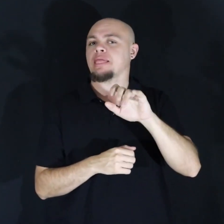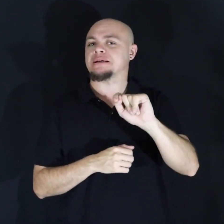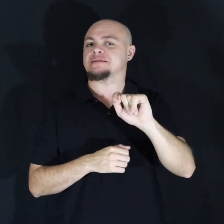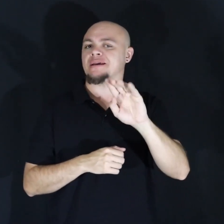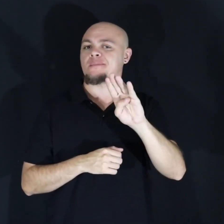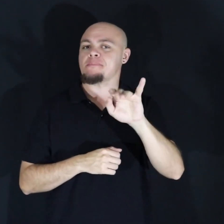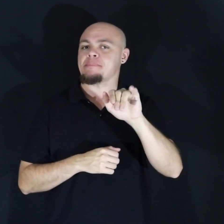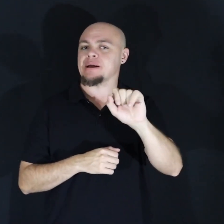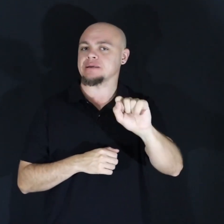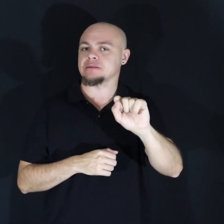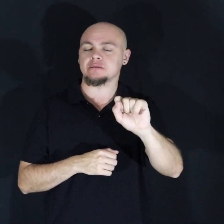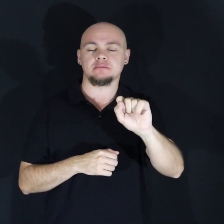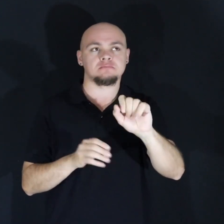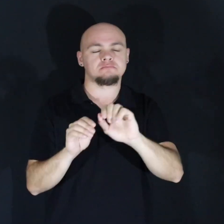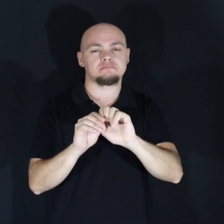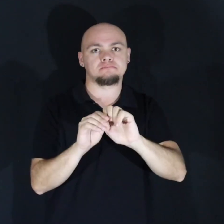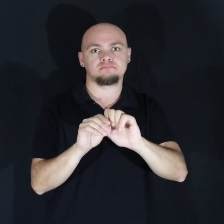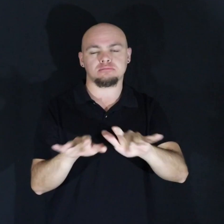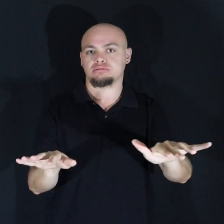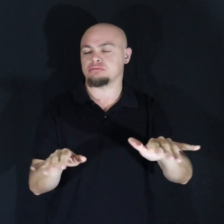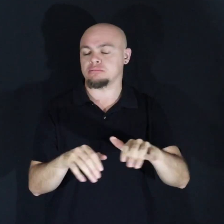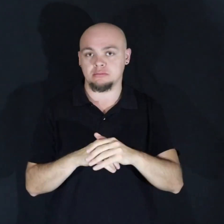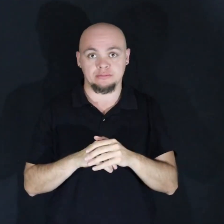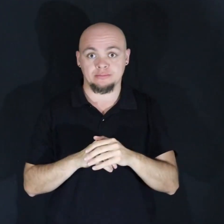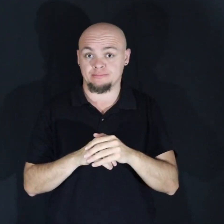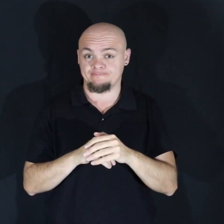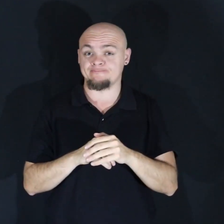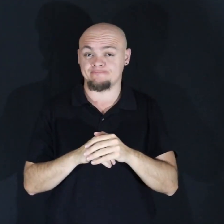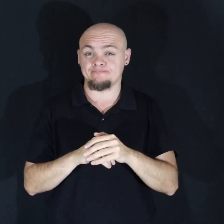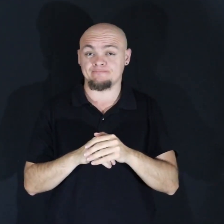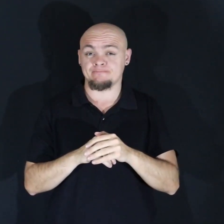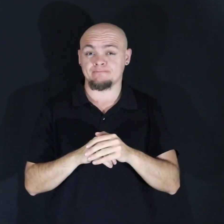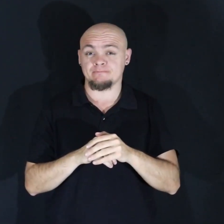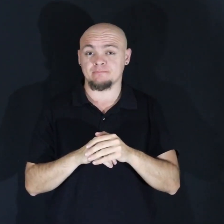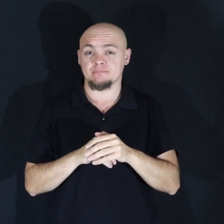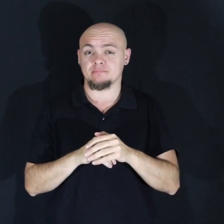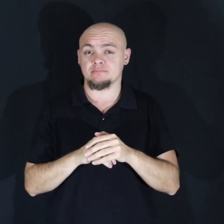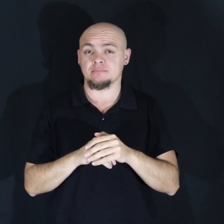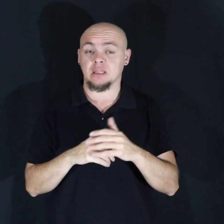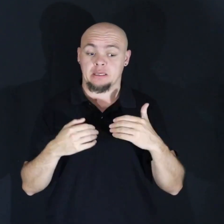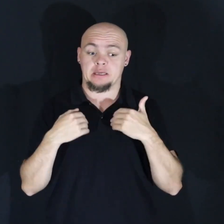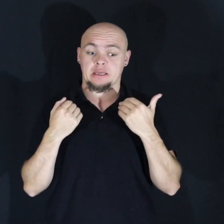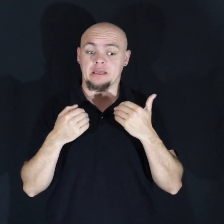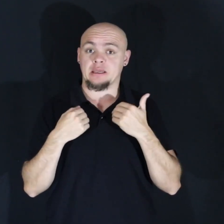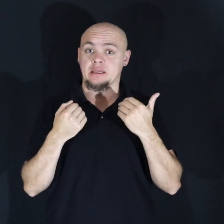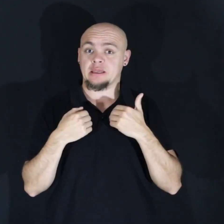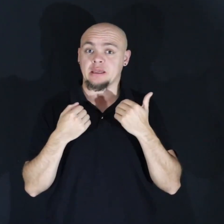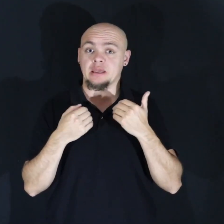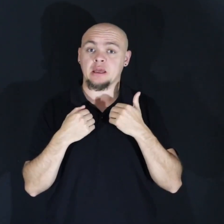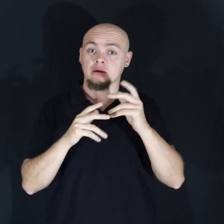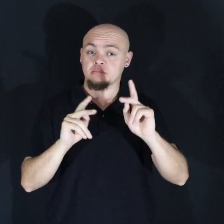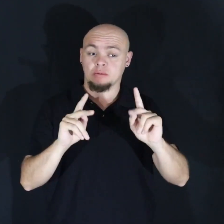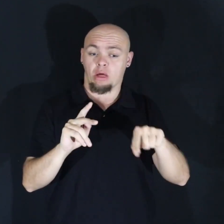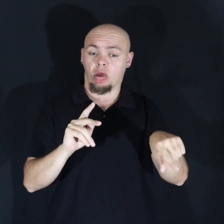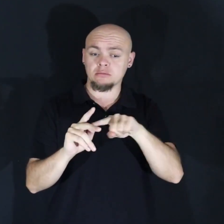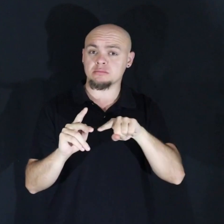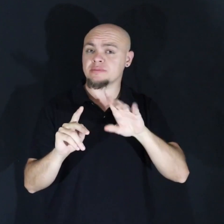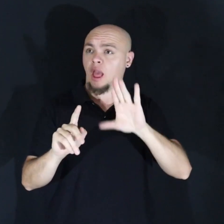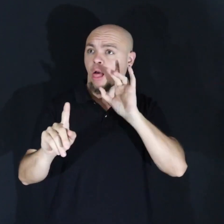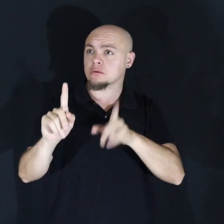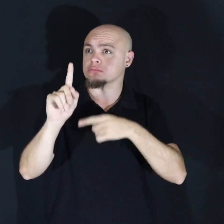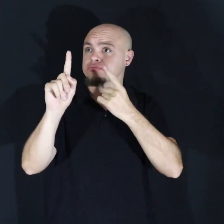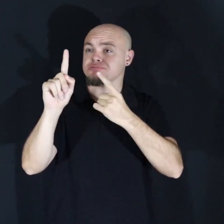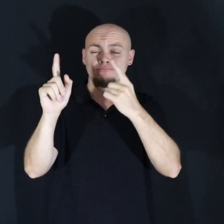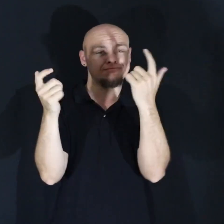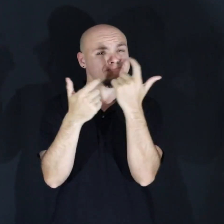runs rampant and appears to place limitations on young aspirants with big goals and